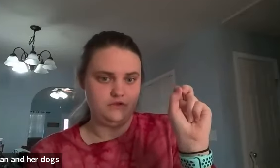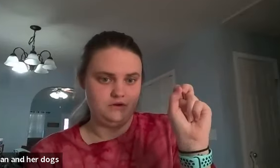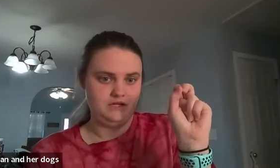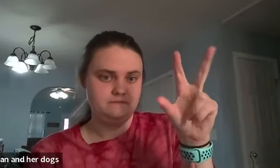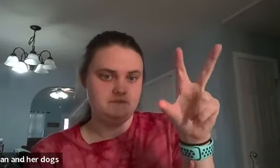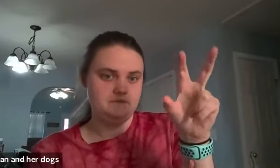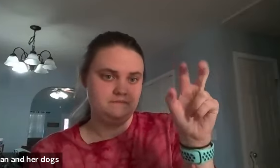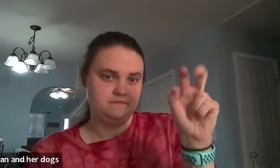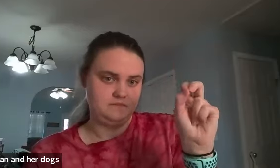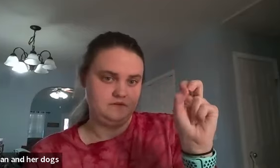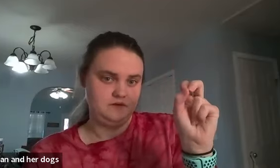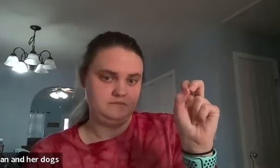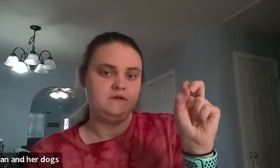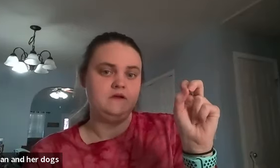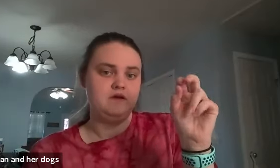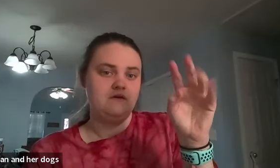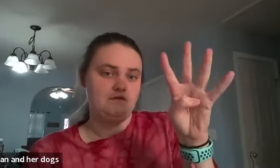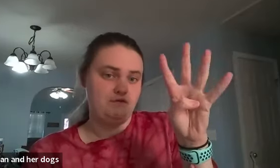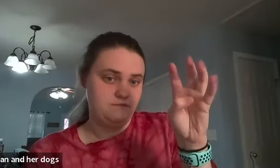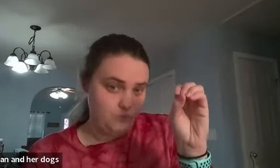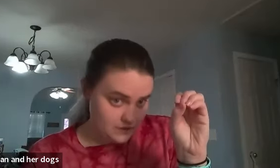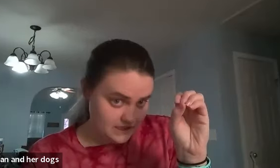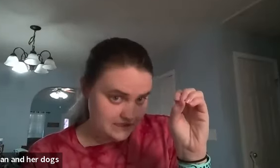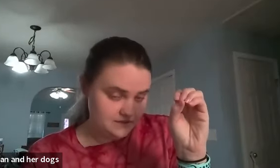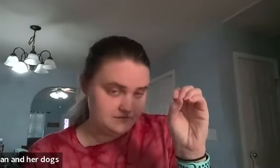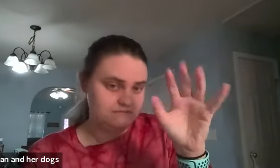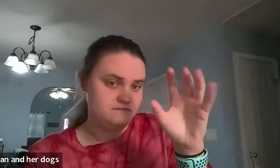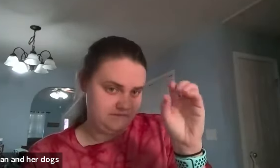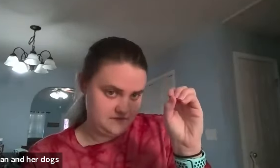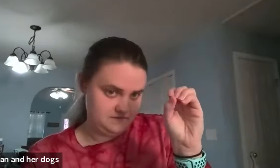30, 30. 40, 50,